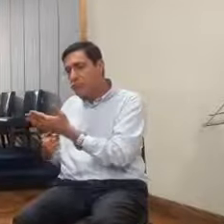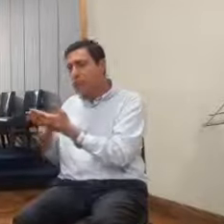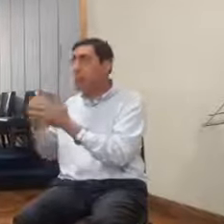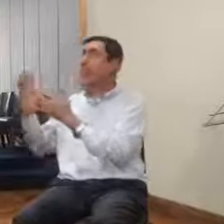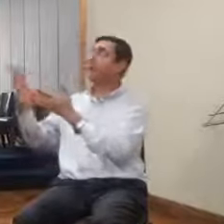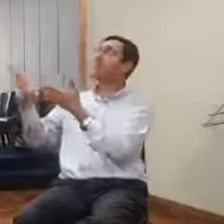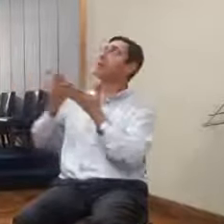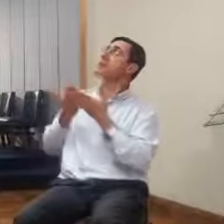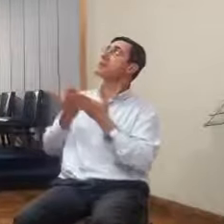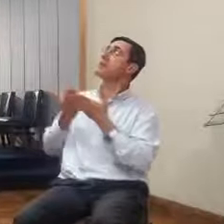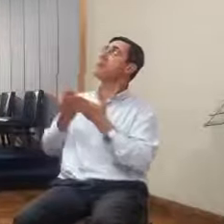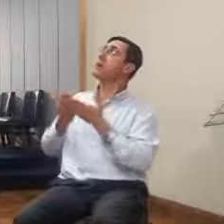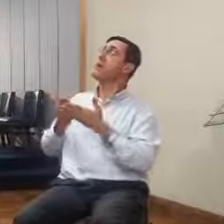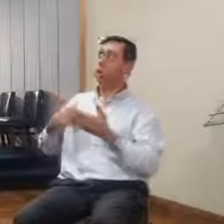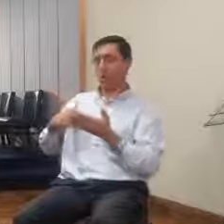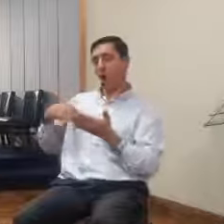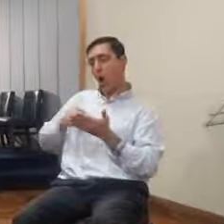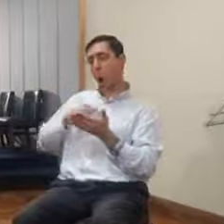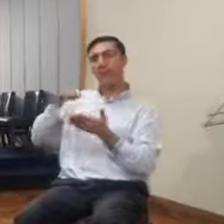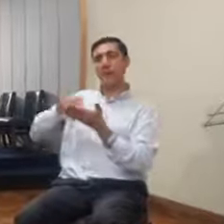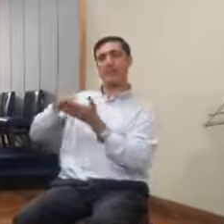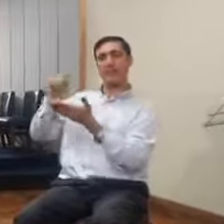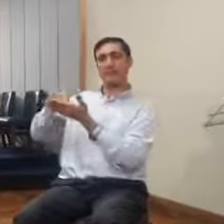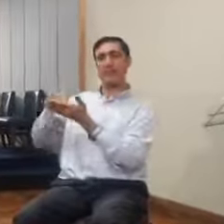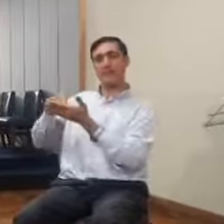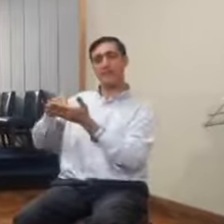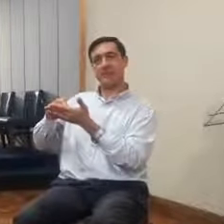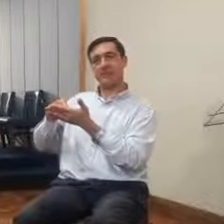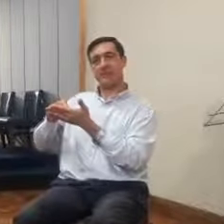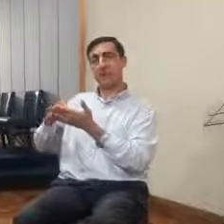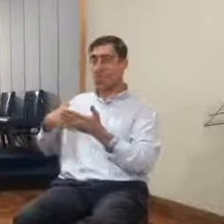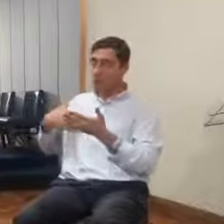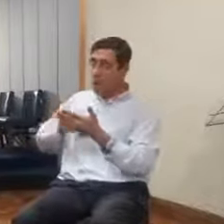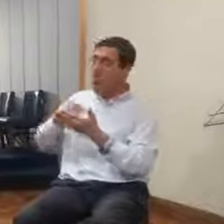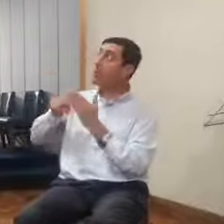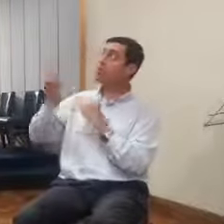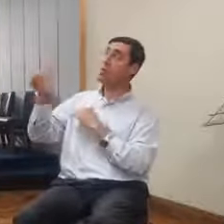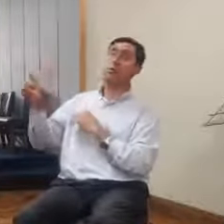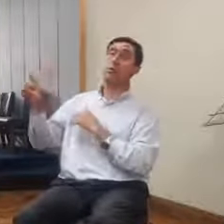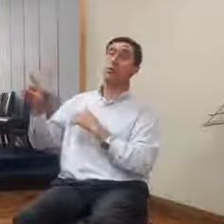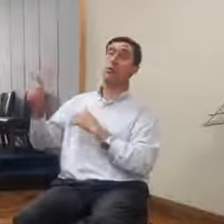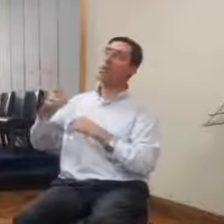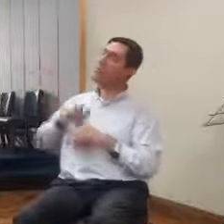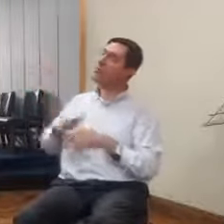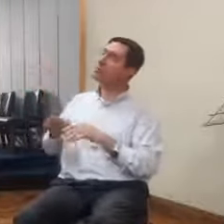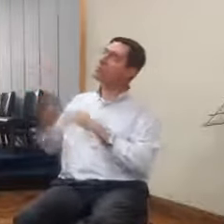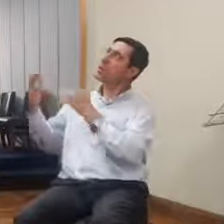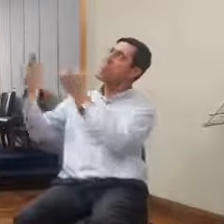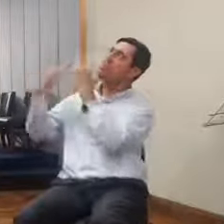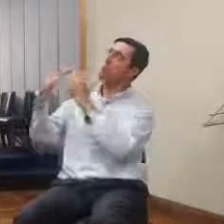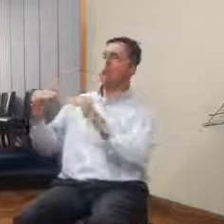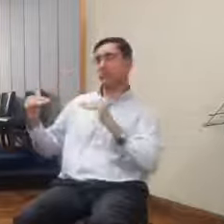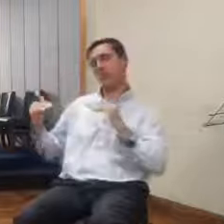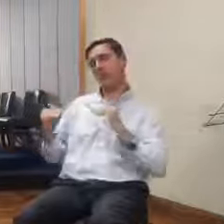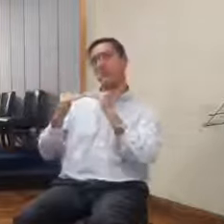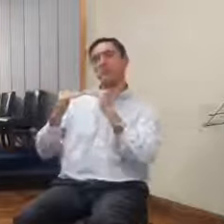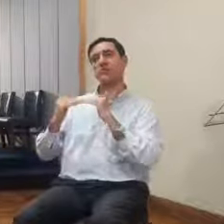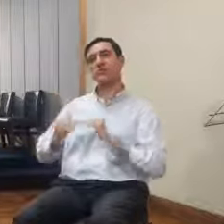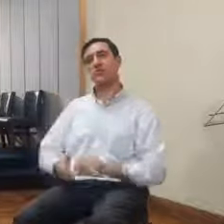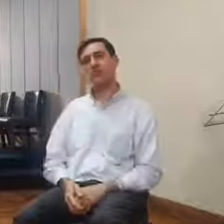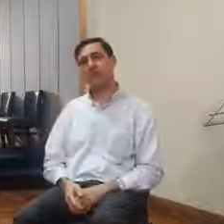us, according as we hope in Thee. So may the Lord warm and challenge